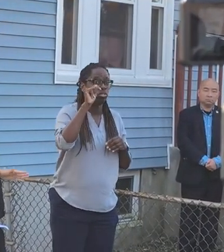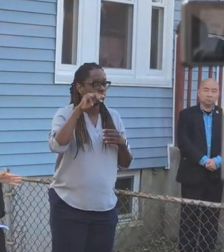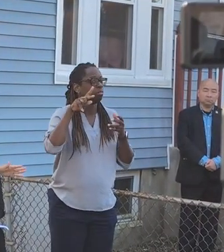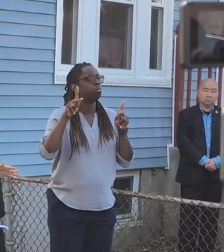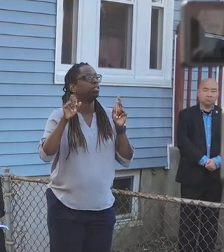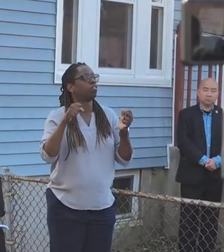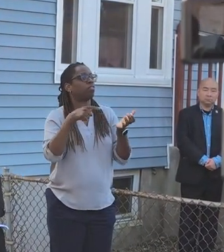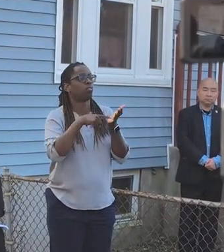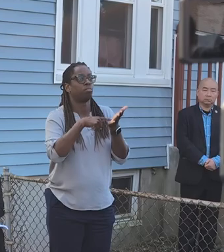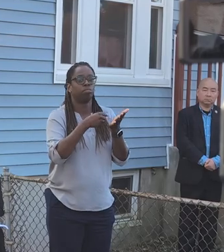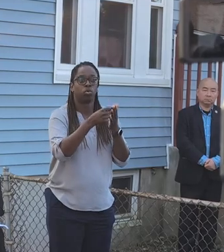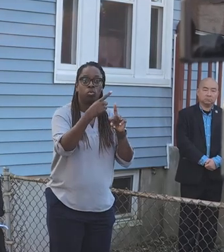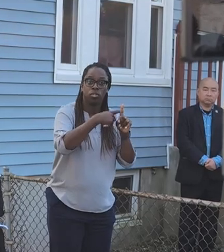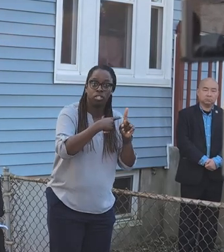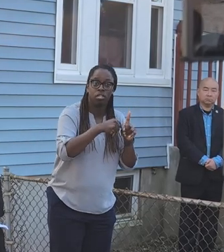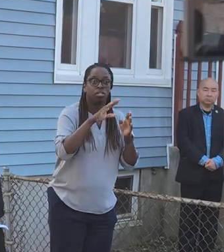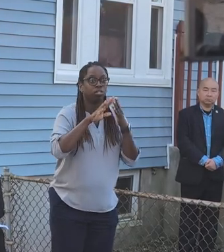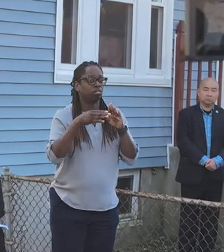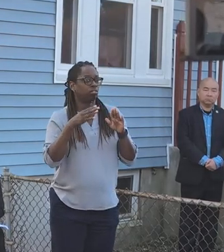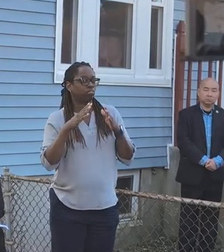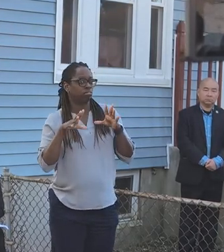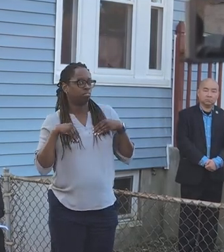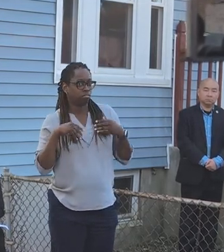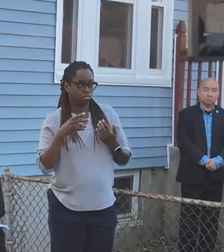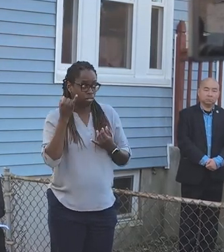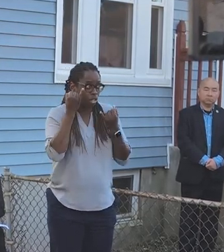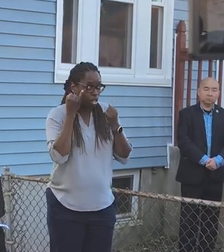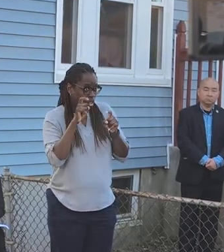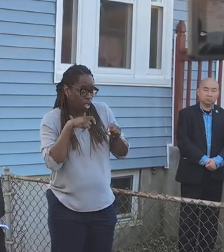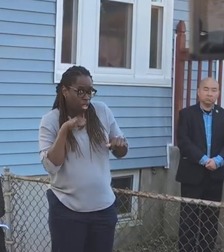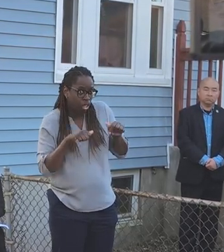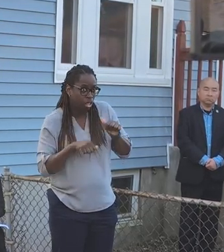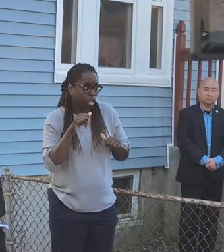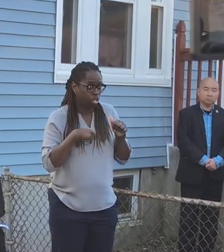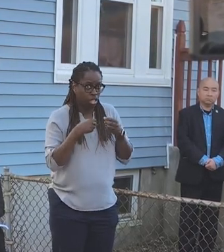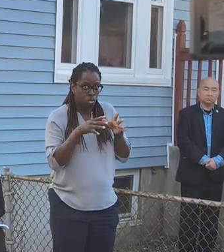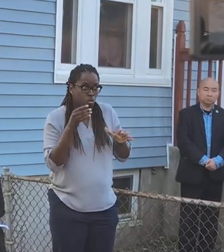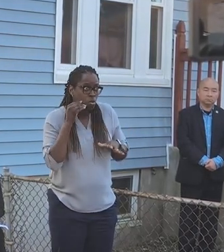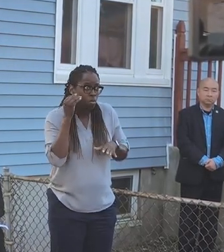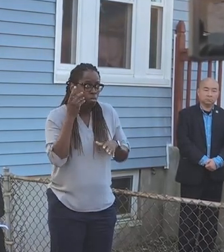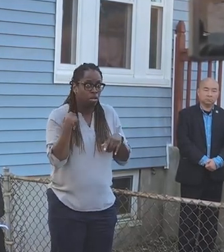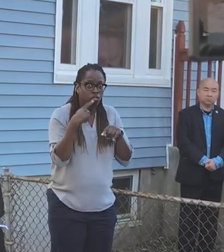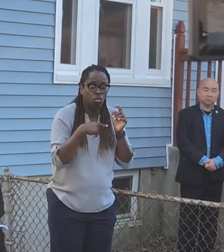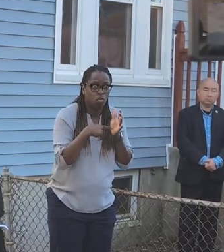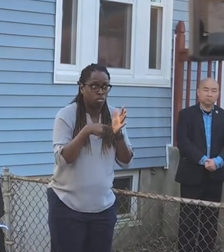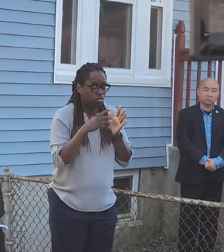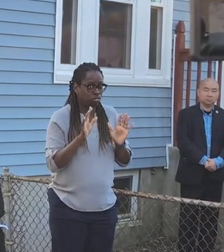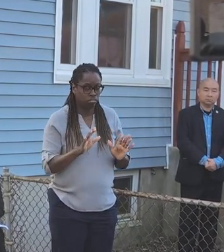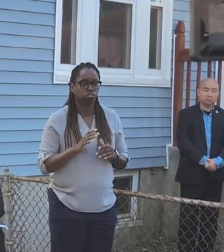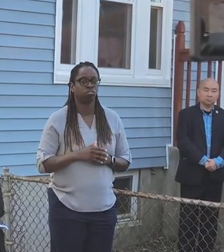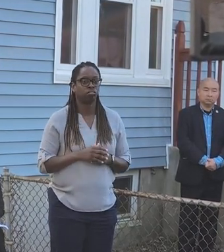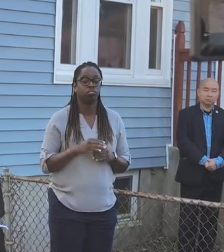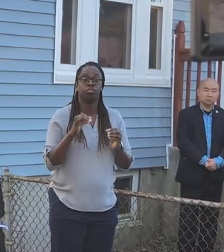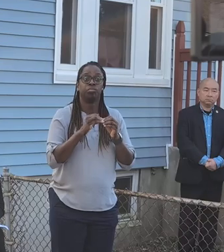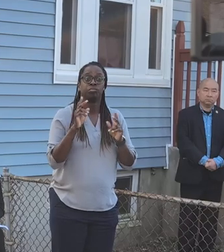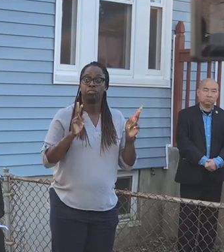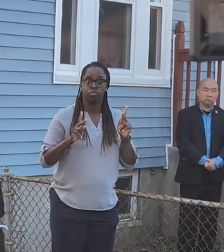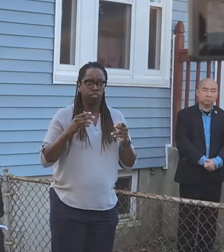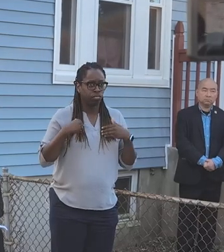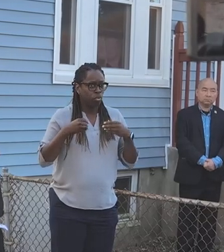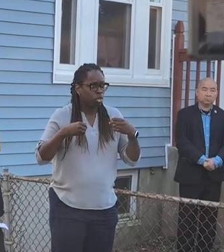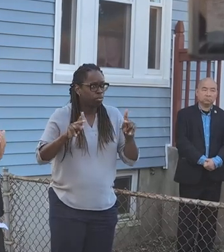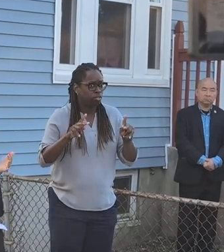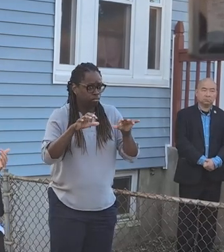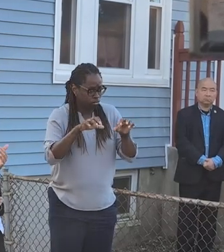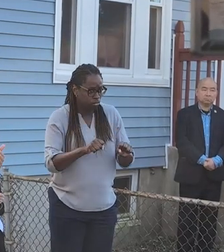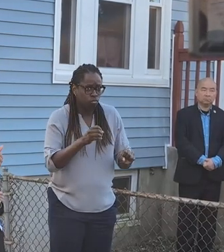fear goes away. It's boosting home ownership. It's helping people create ADUs and the live-in